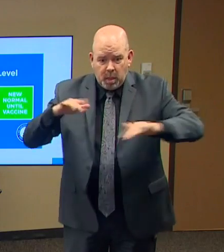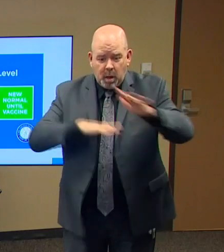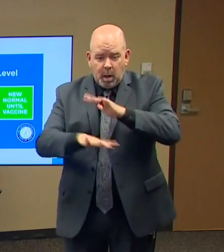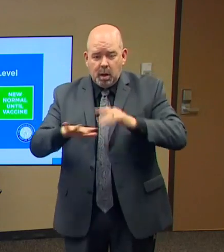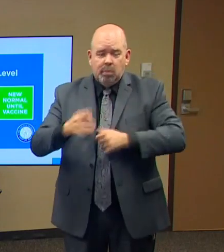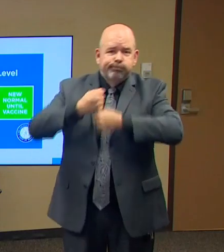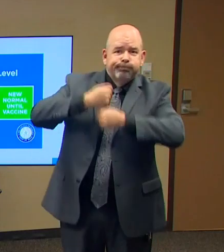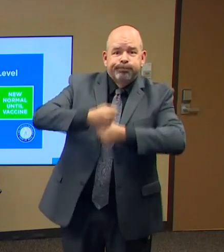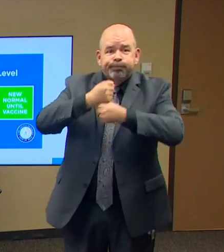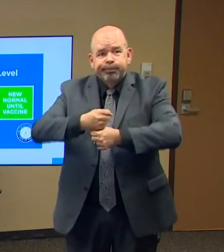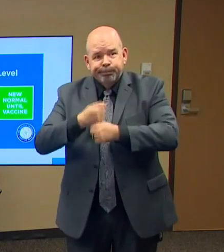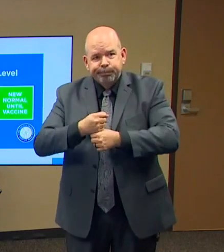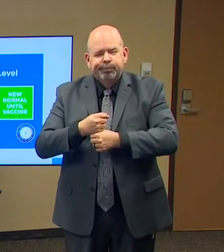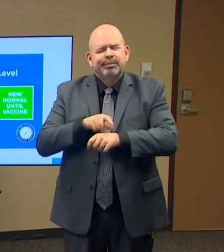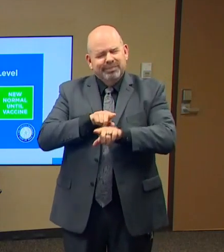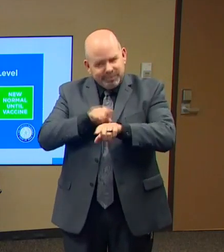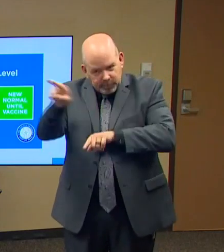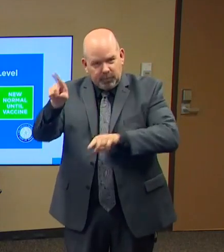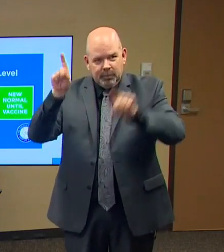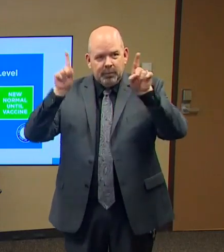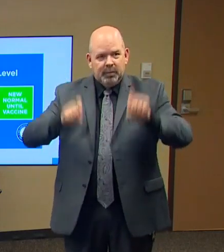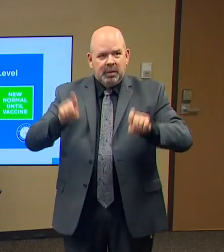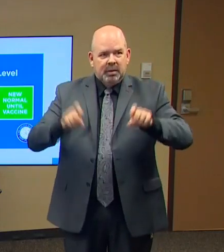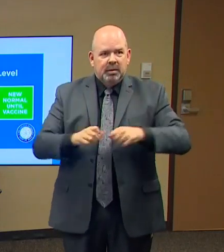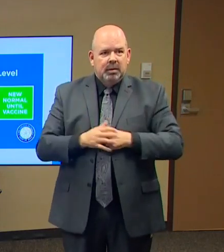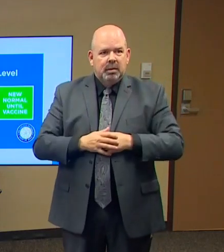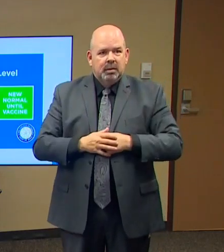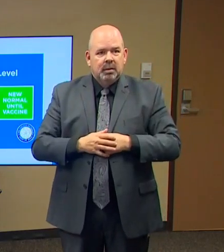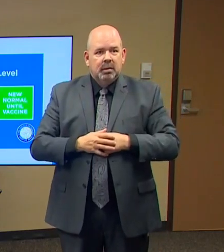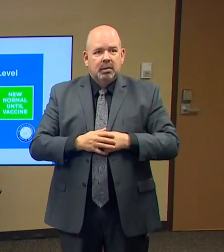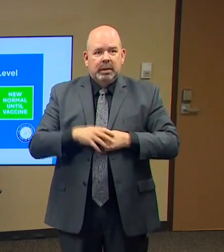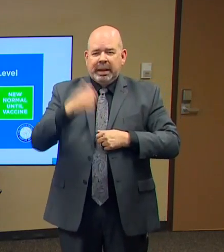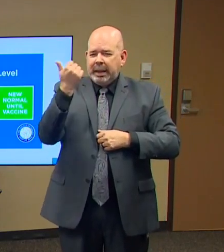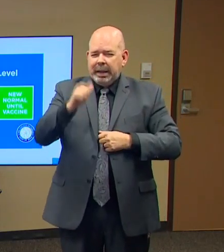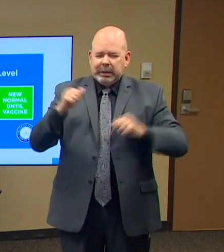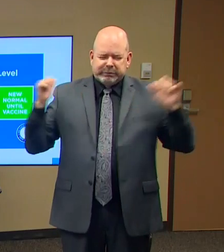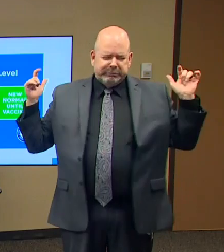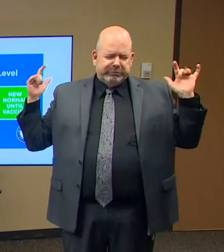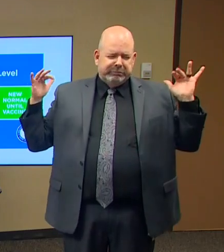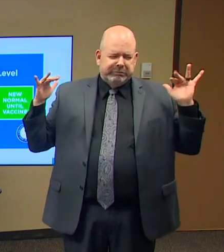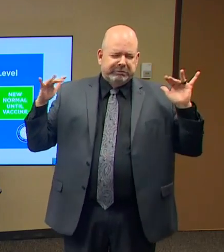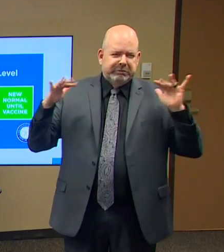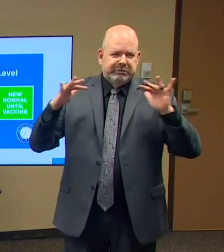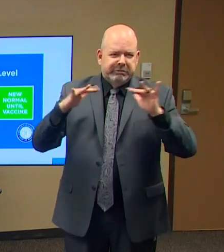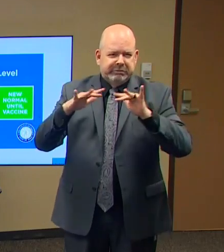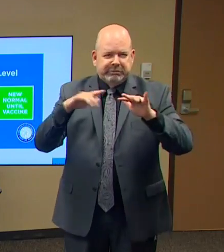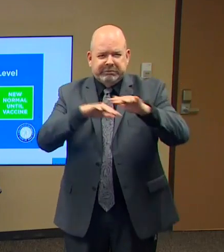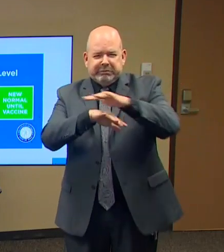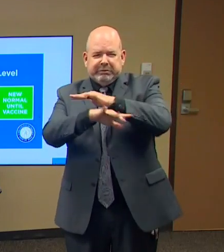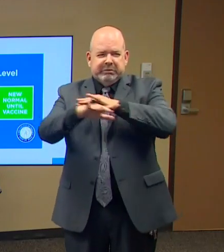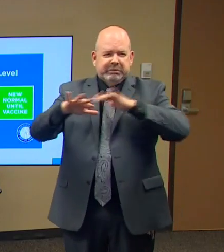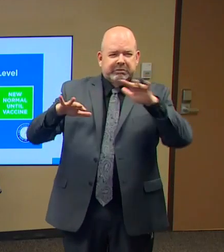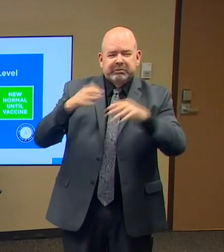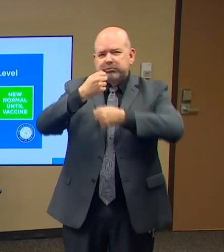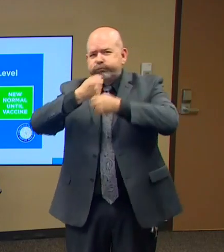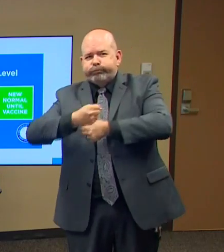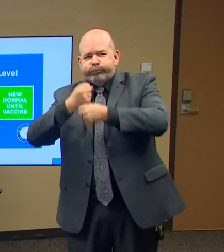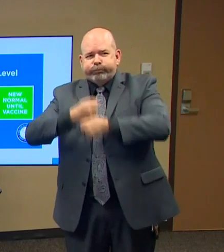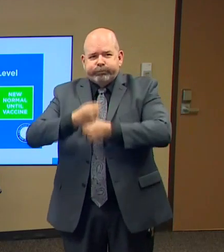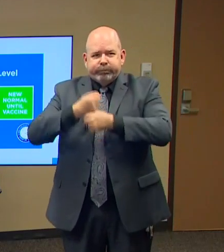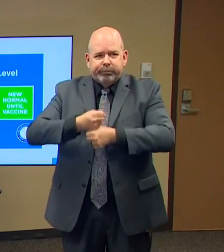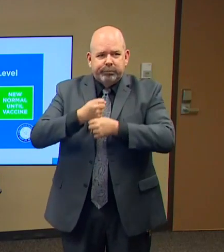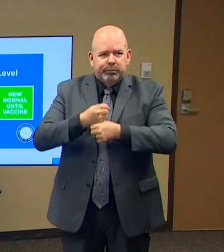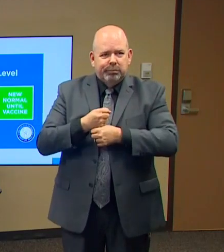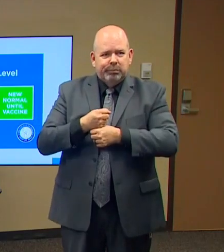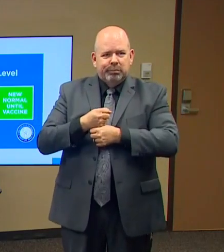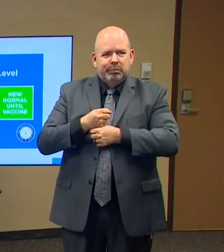The situation just with the large crowds and people being close together certainly makes more opportunity for spread